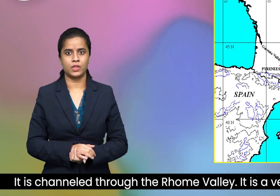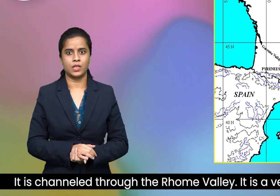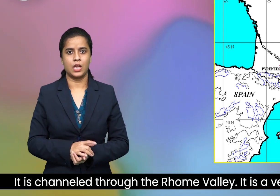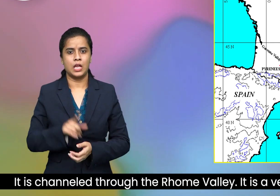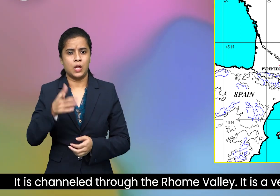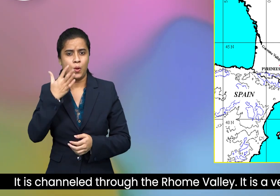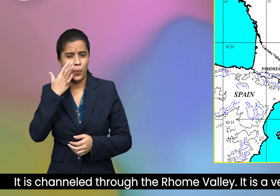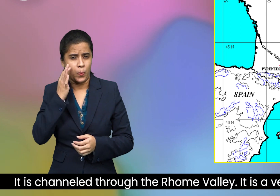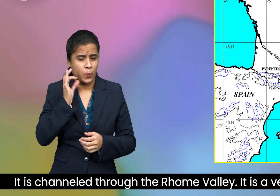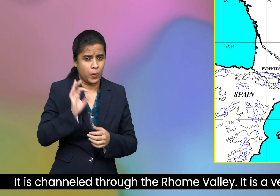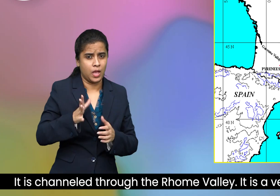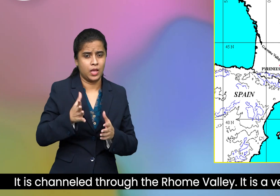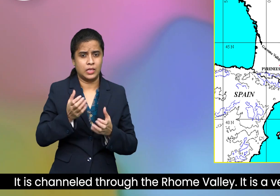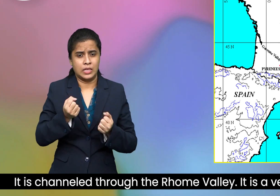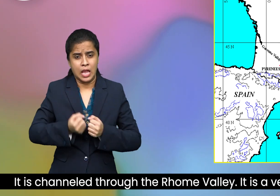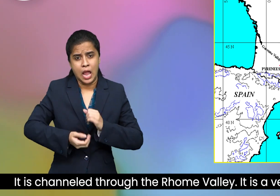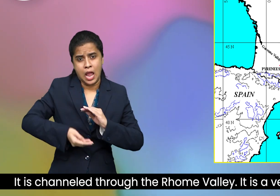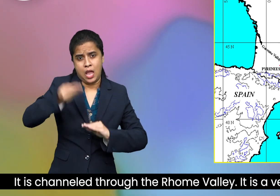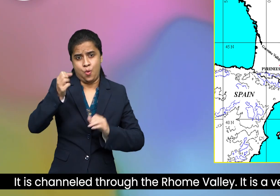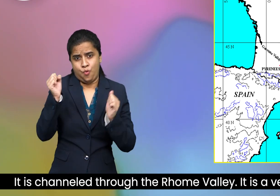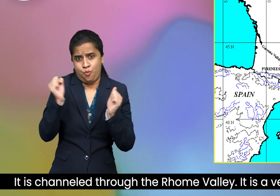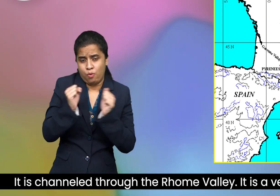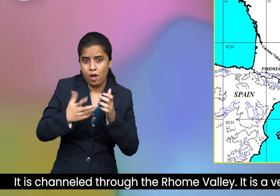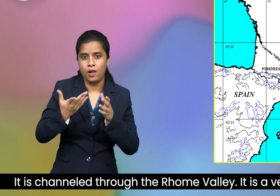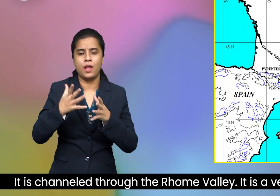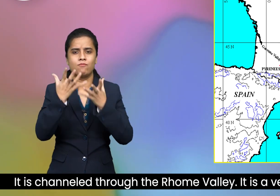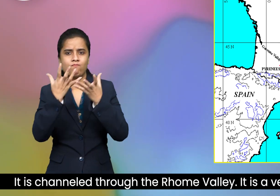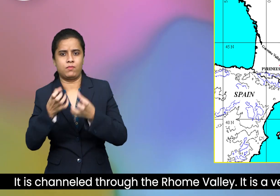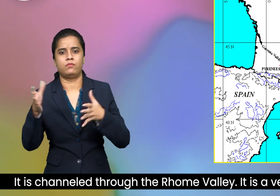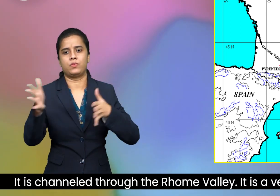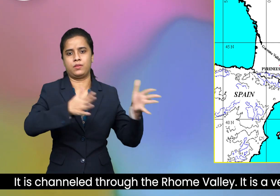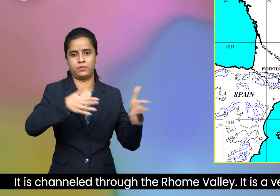It is a very cold and dry wind.